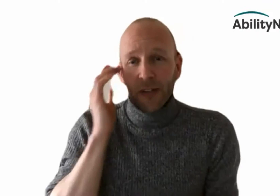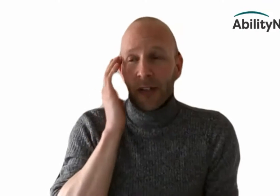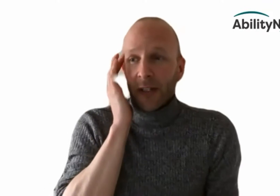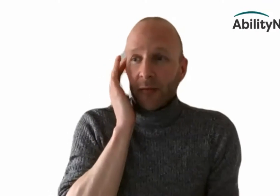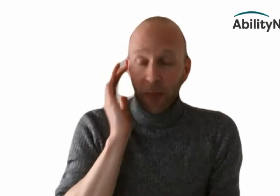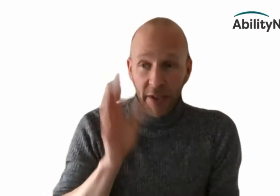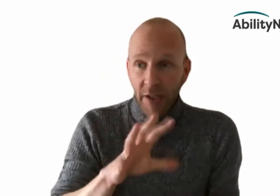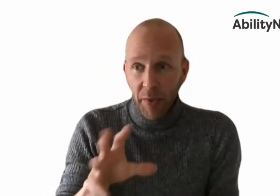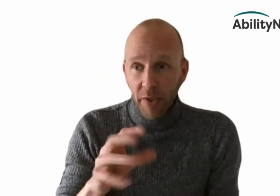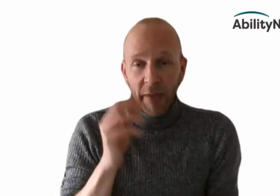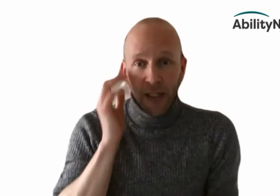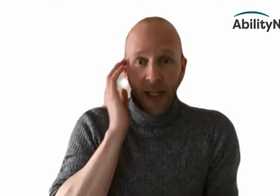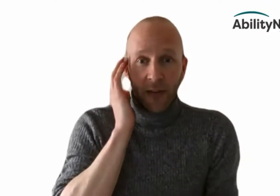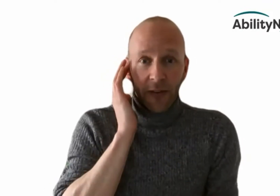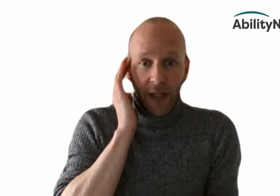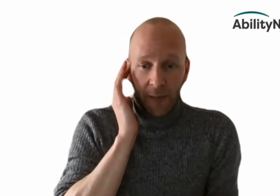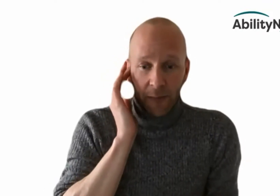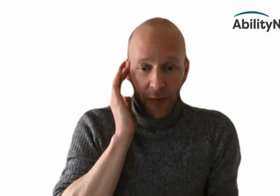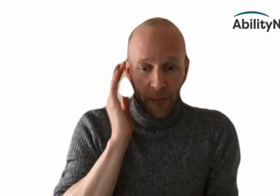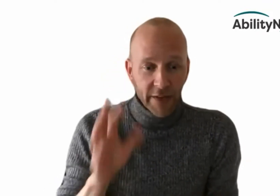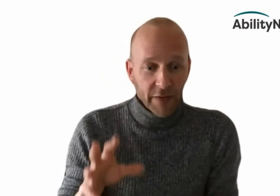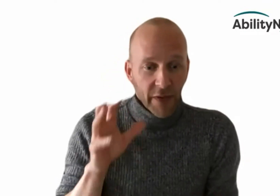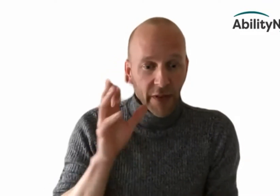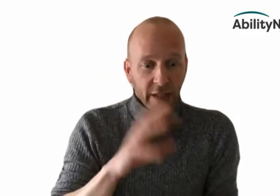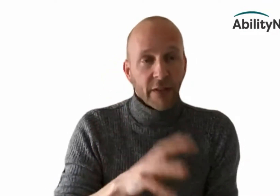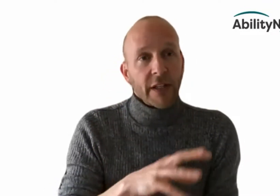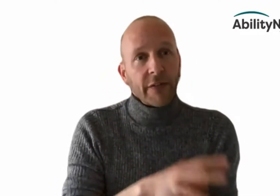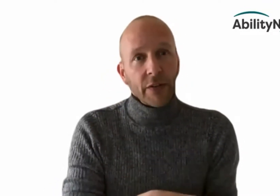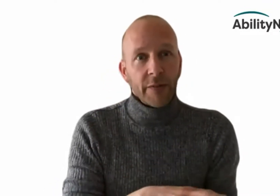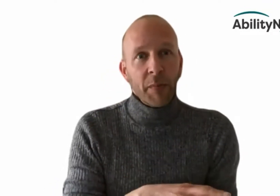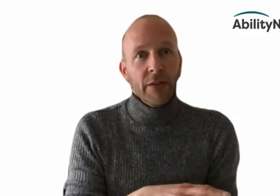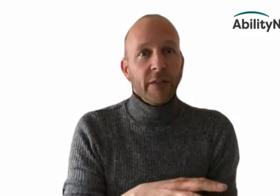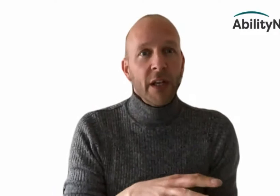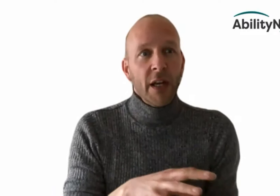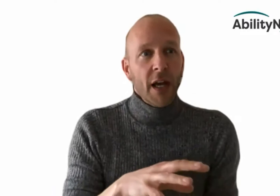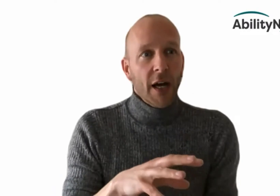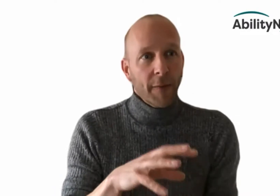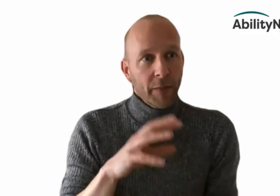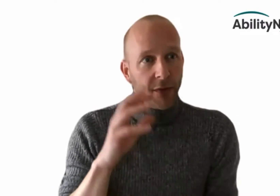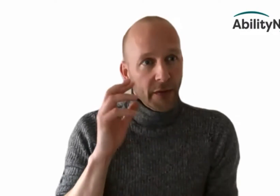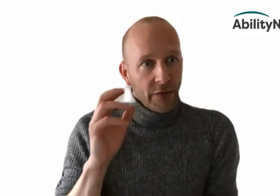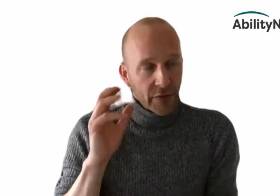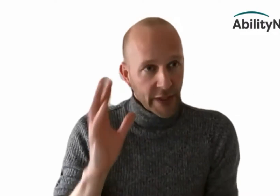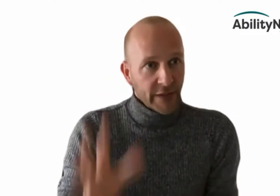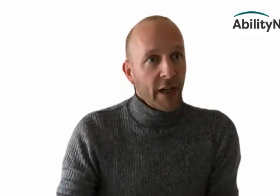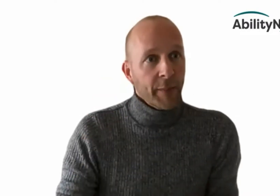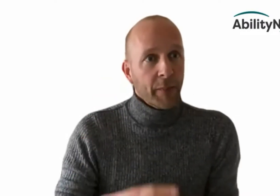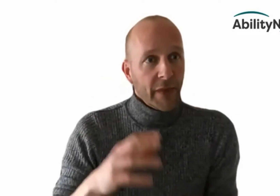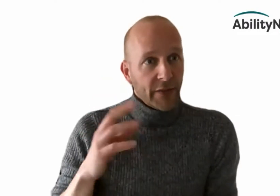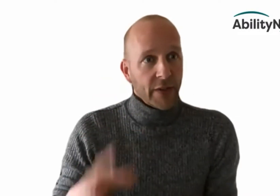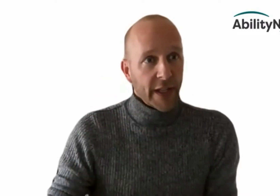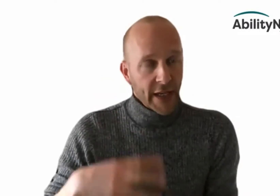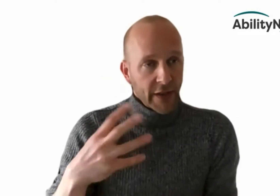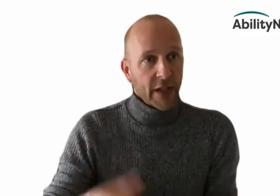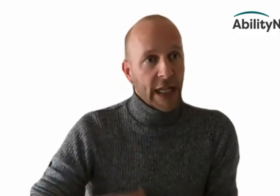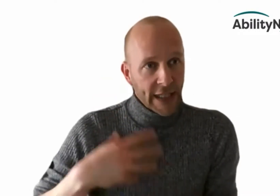things that from a kind of purely mental health perspective, things like focus modes, screen time, that